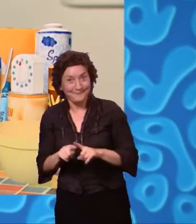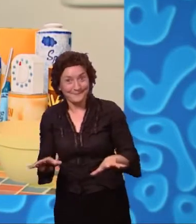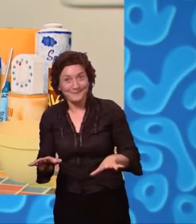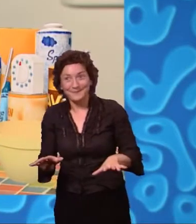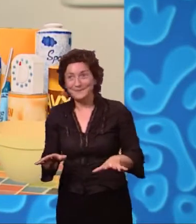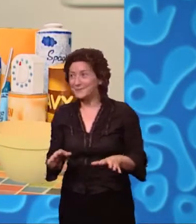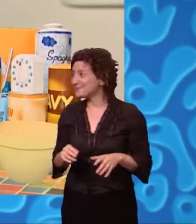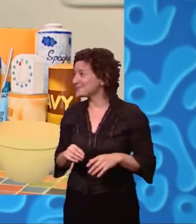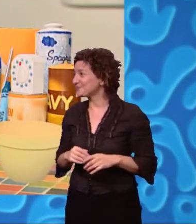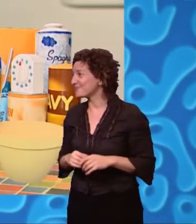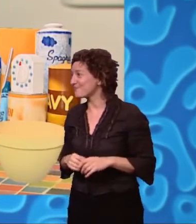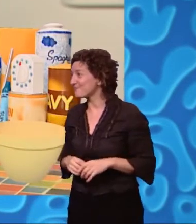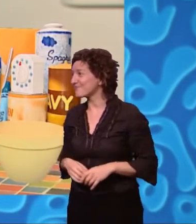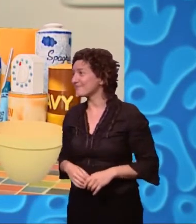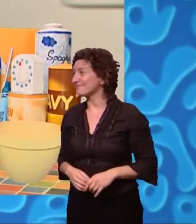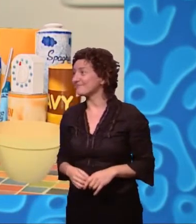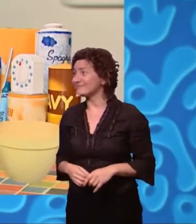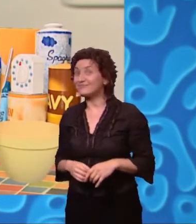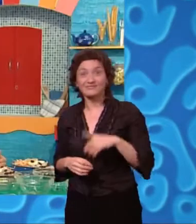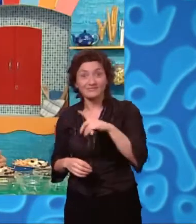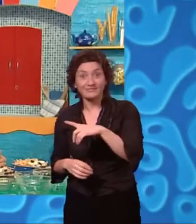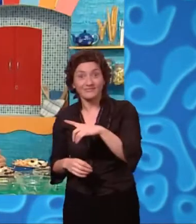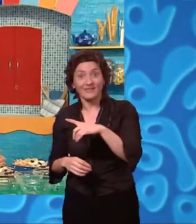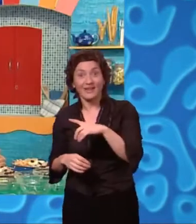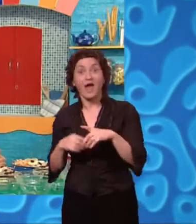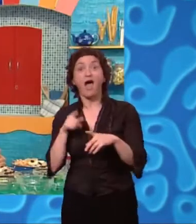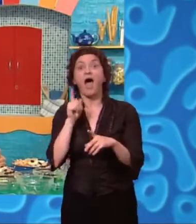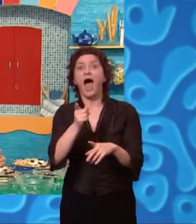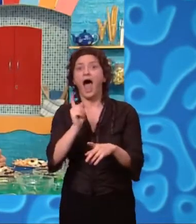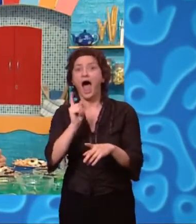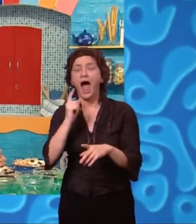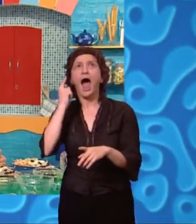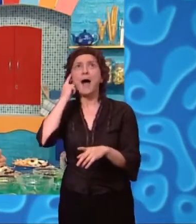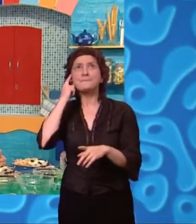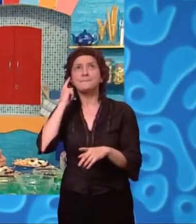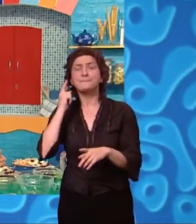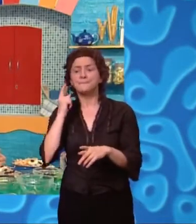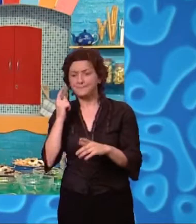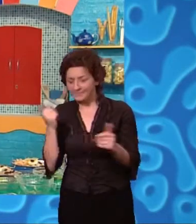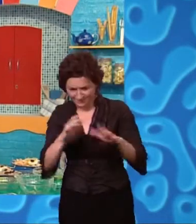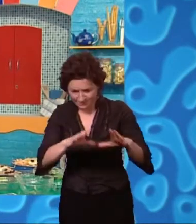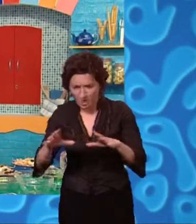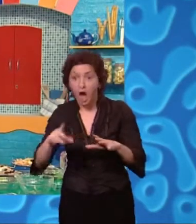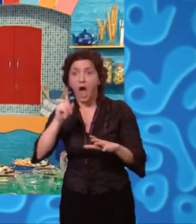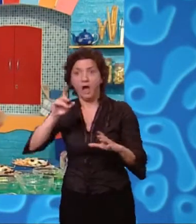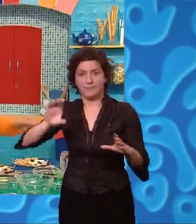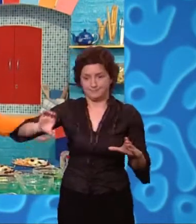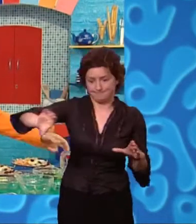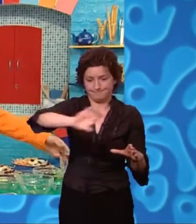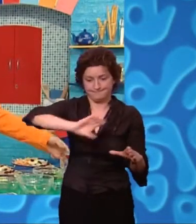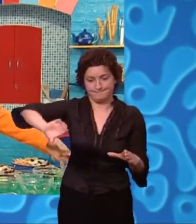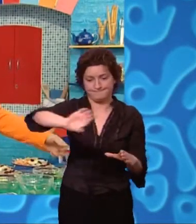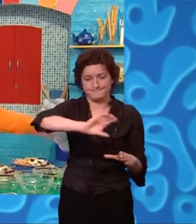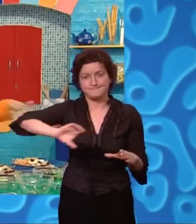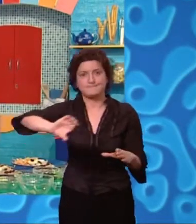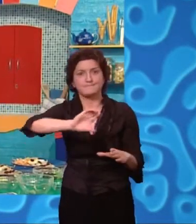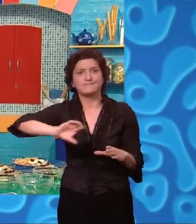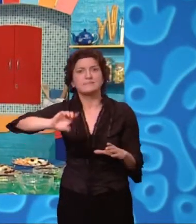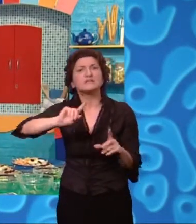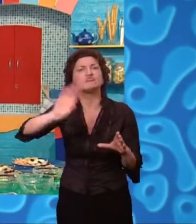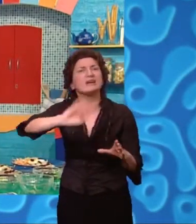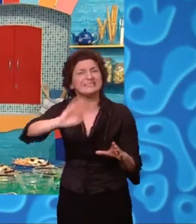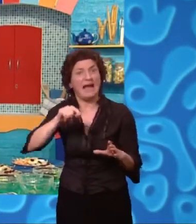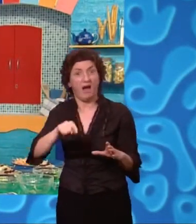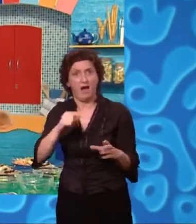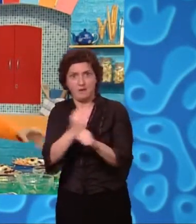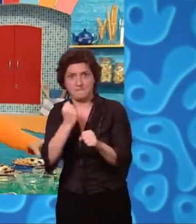Snap! They match. They're a pair. Hey, you're right, Small. Hey. Now, all we need to do is